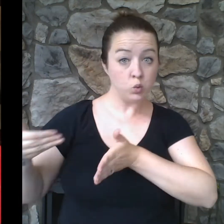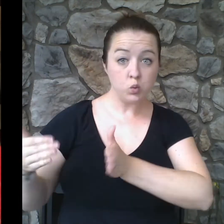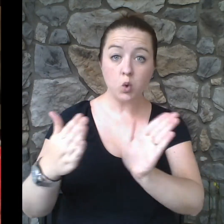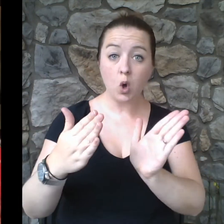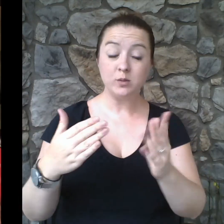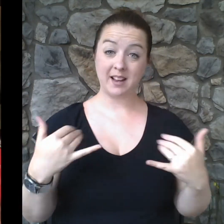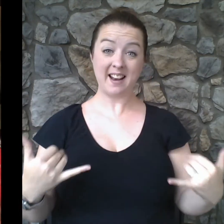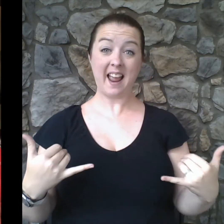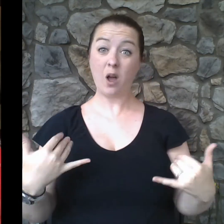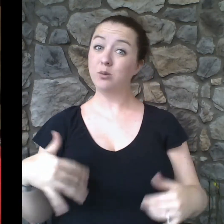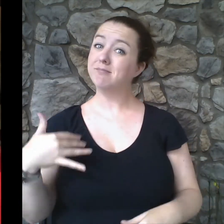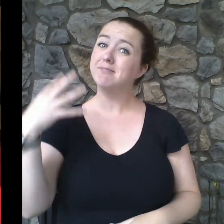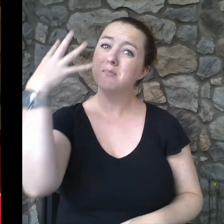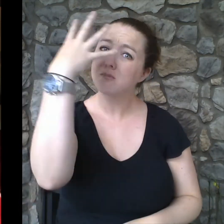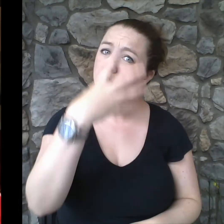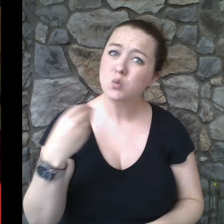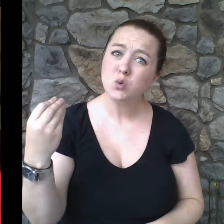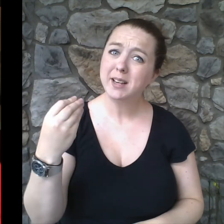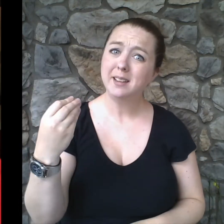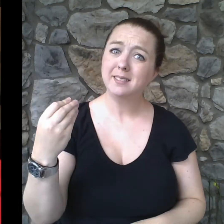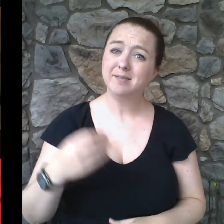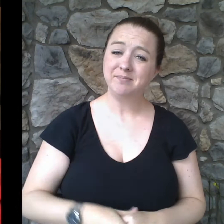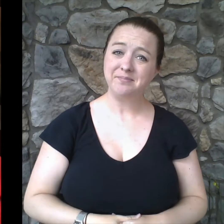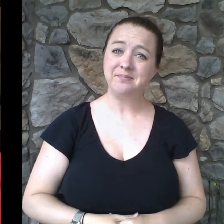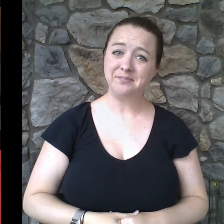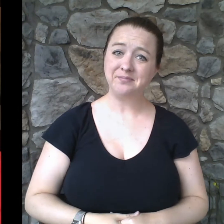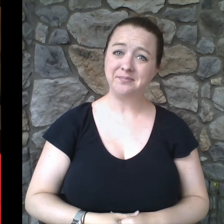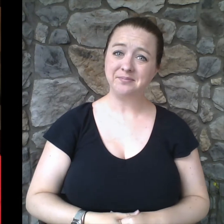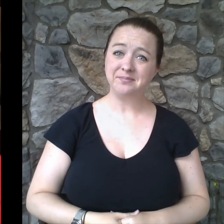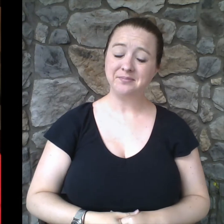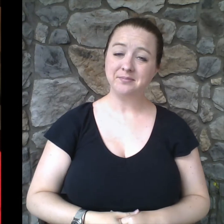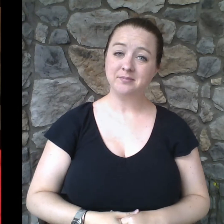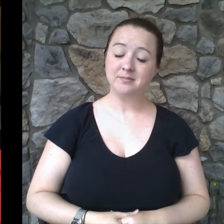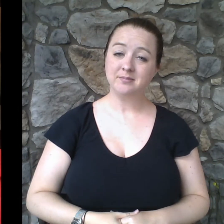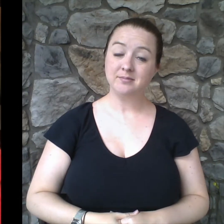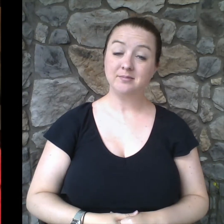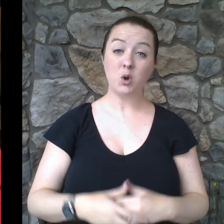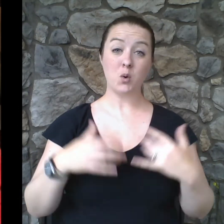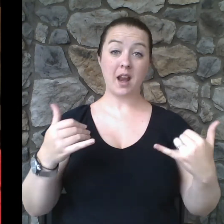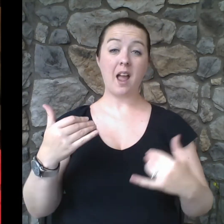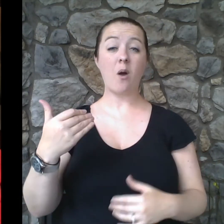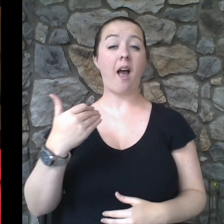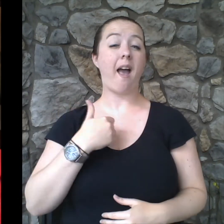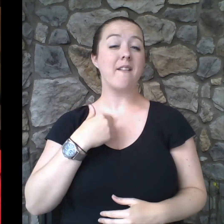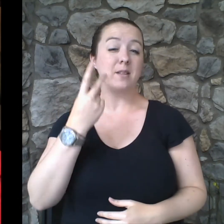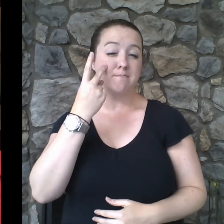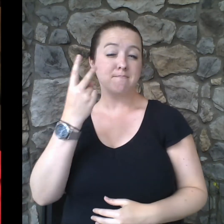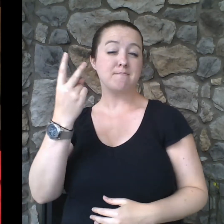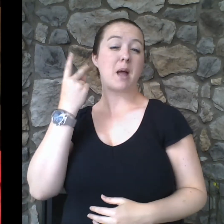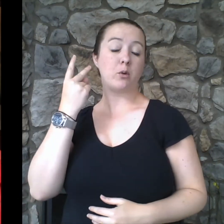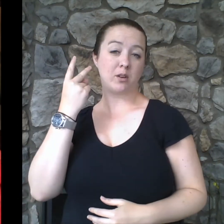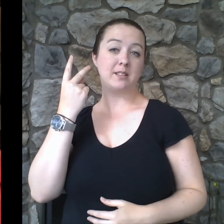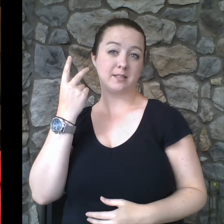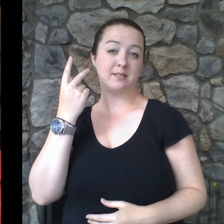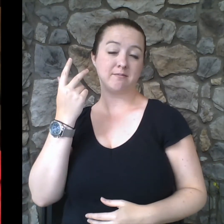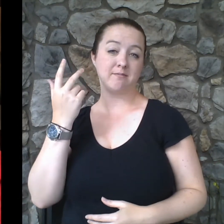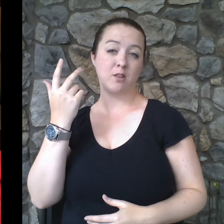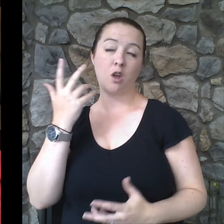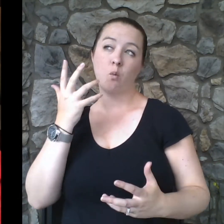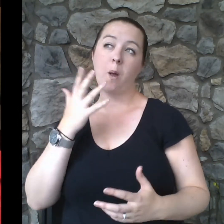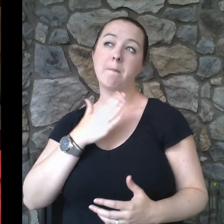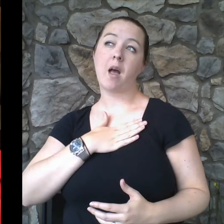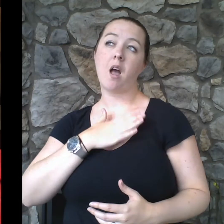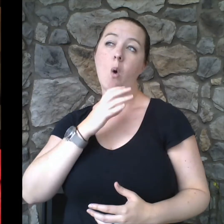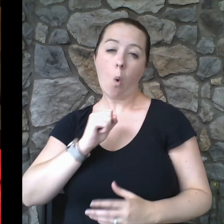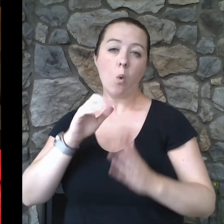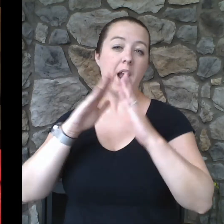it's prettier than ever. So now I have the memories of what my old house used to look like.